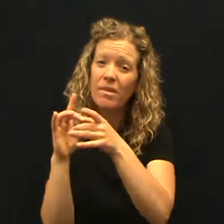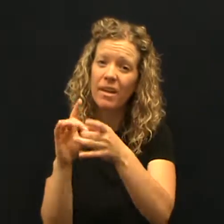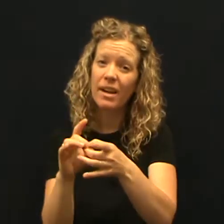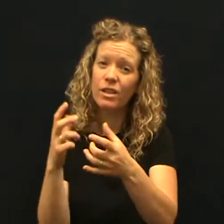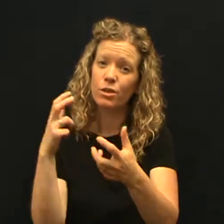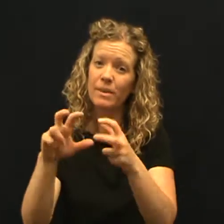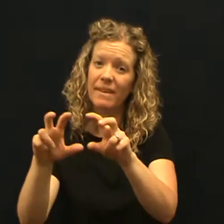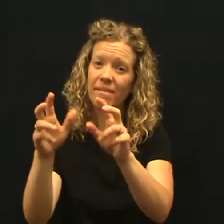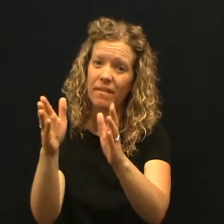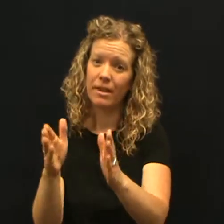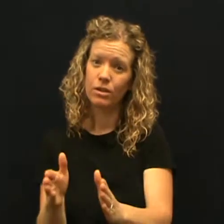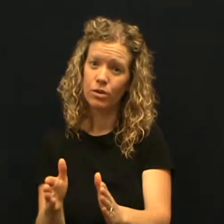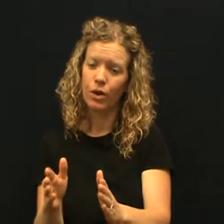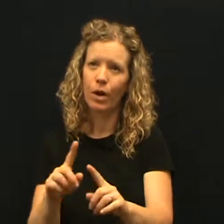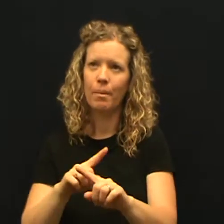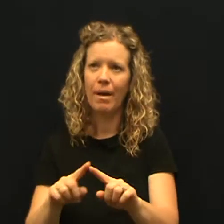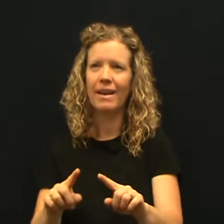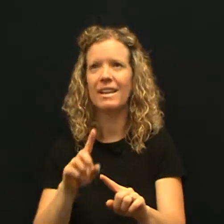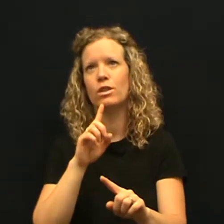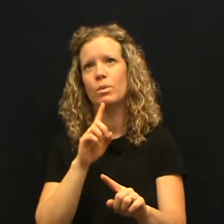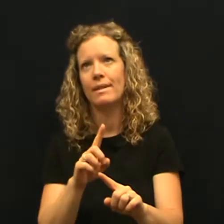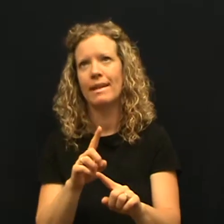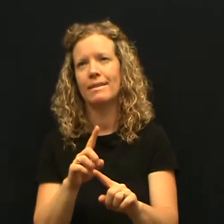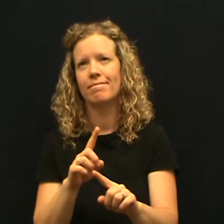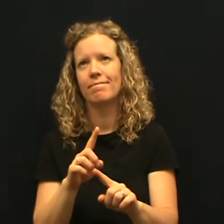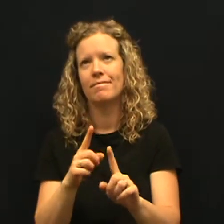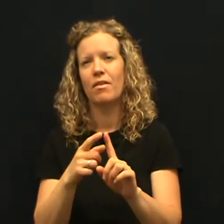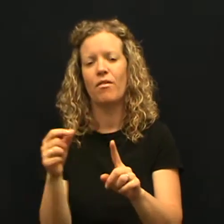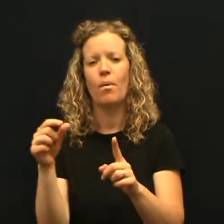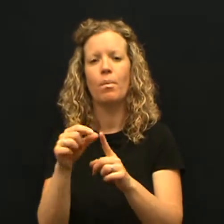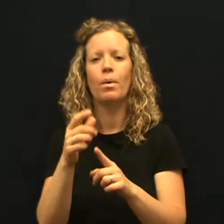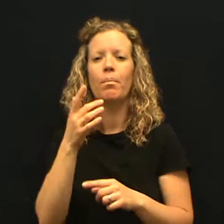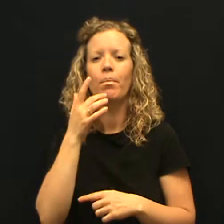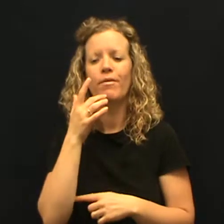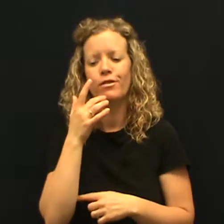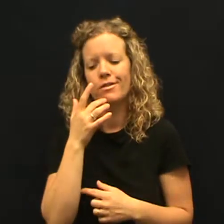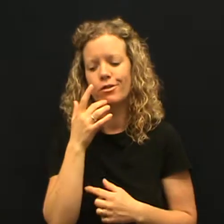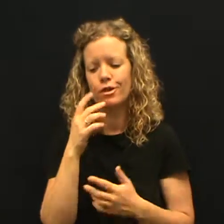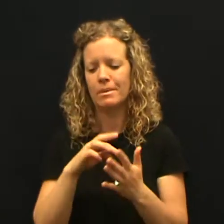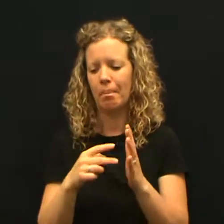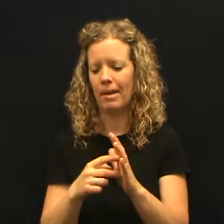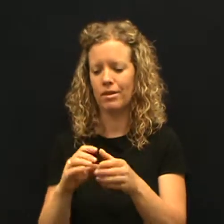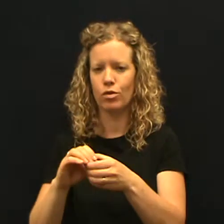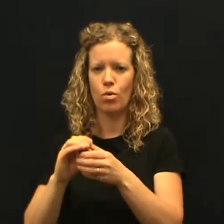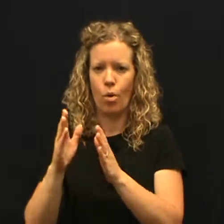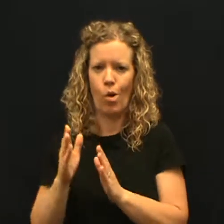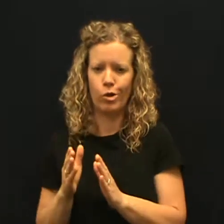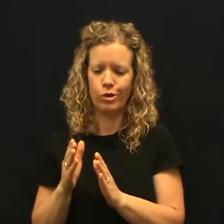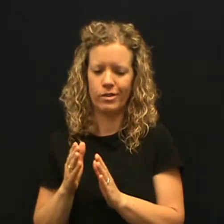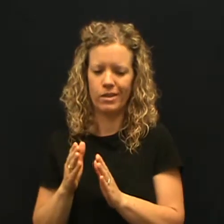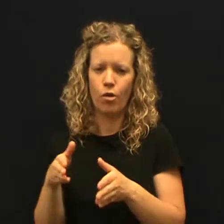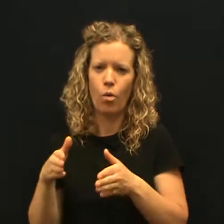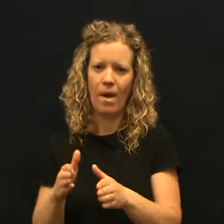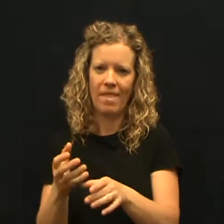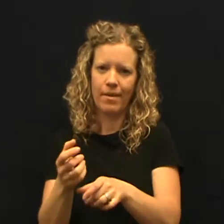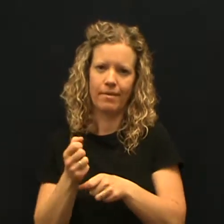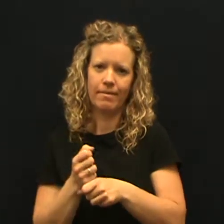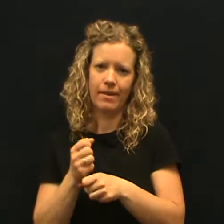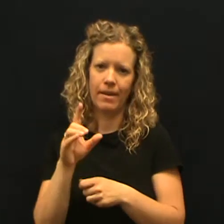from preference that this class of stockholders has in receiving dividends, and we'll talk about that on the